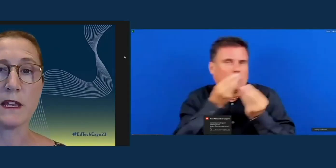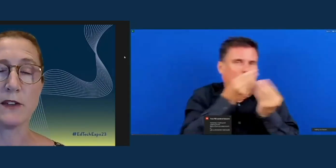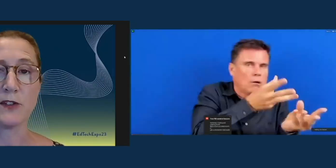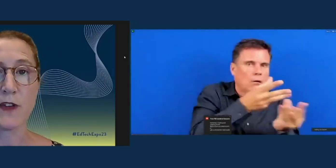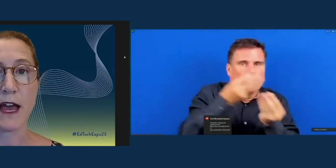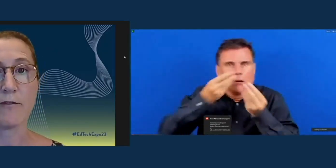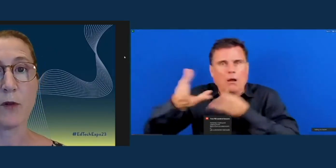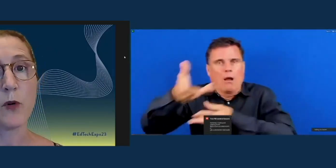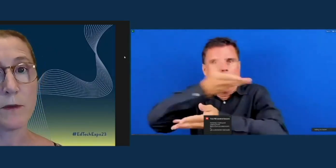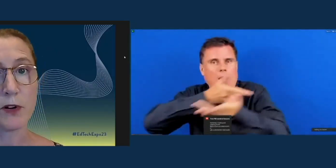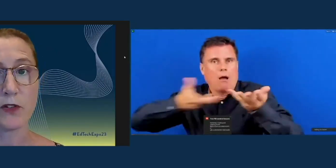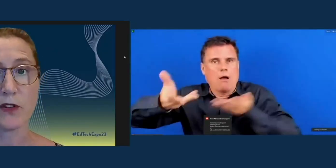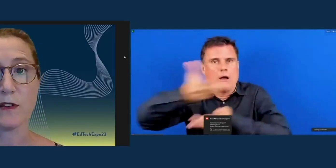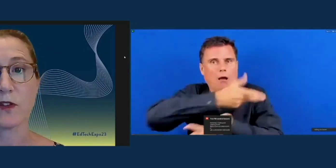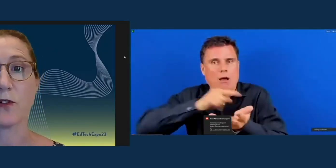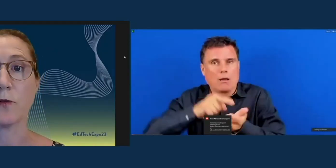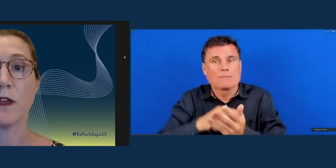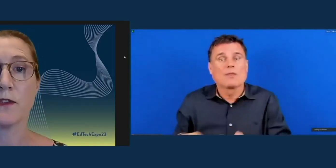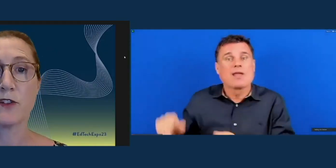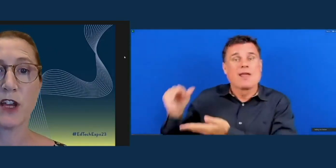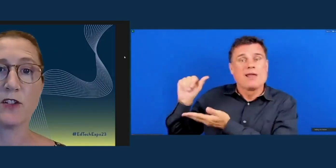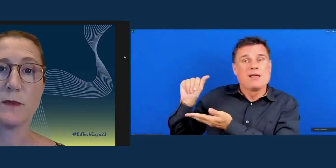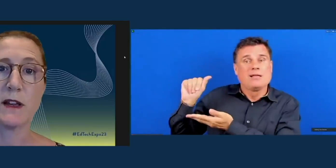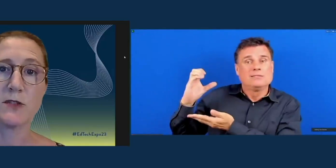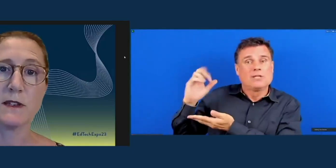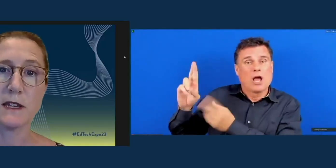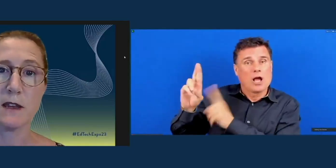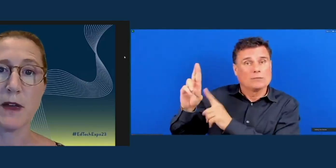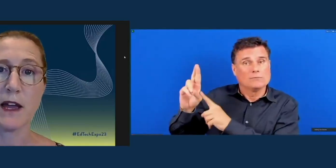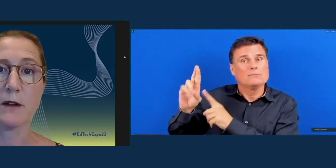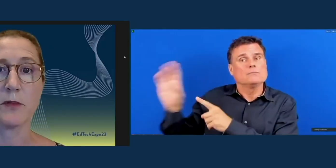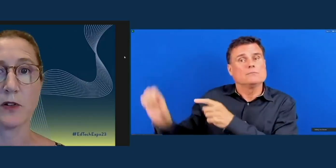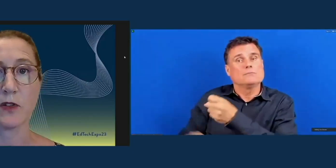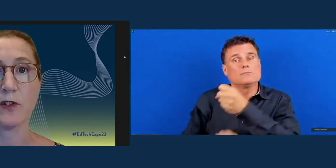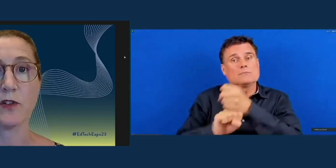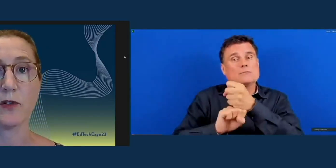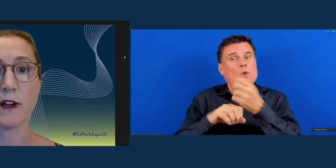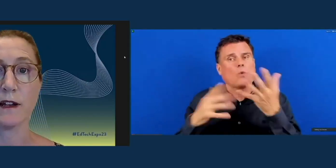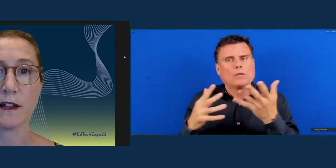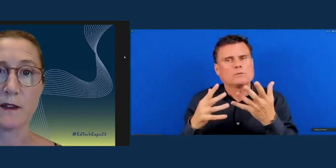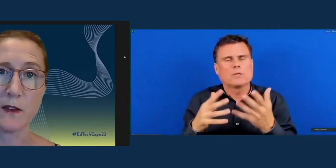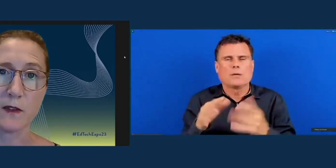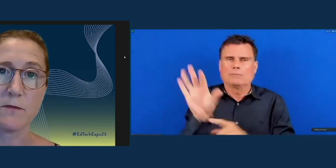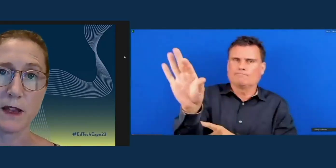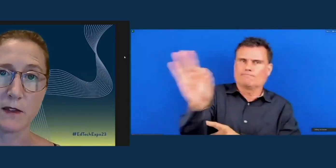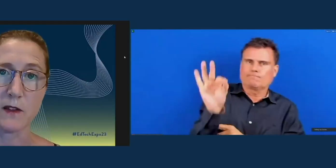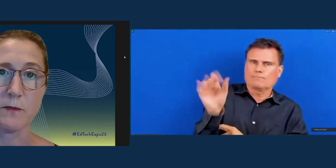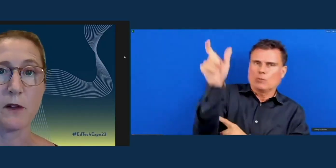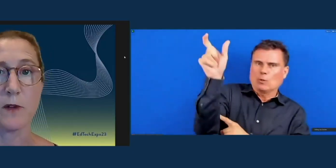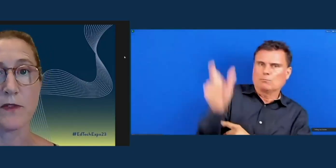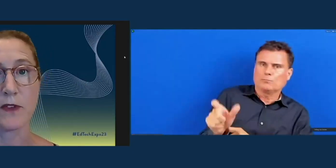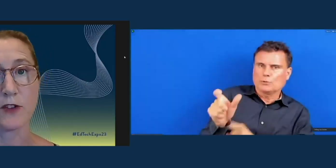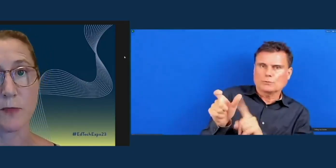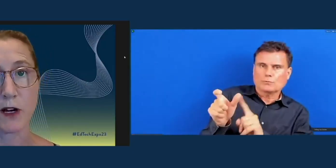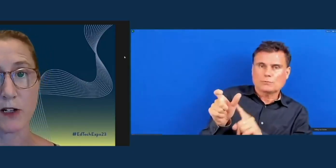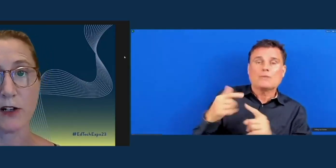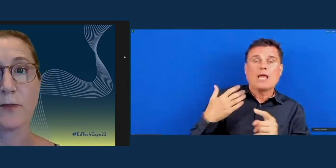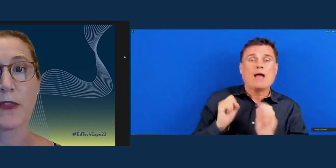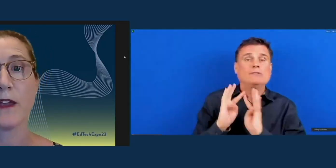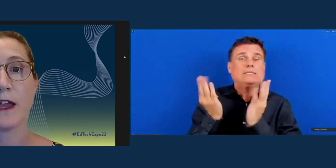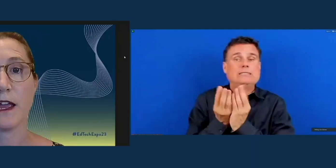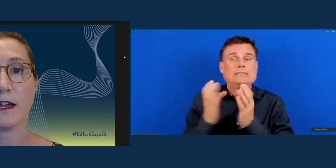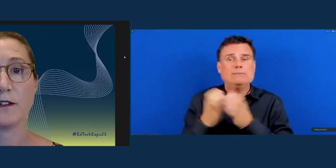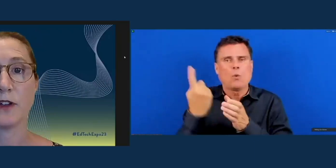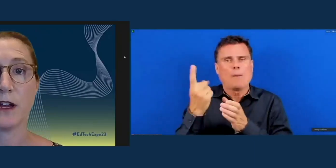would be to have a point person. So the challenge management team had a person who on a consistent basis met with each